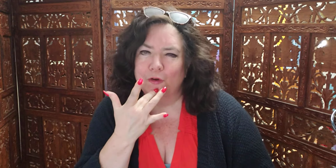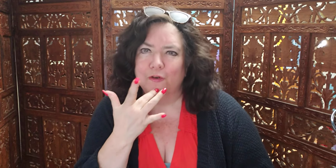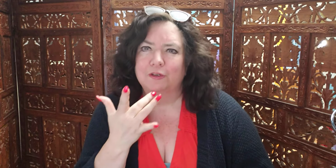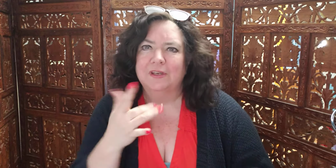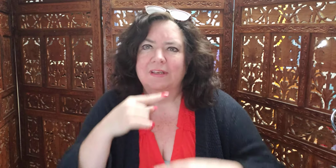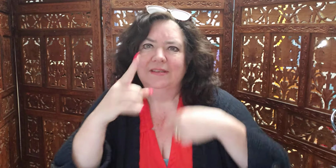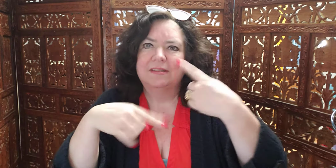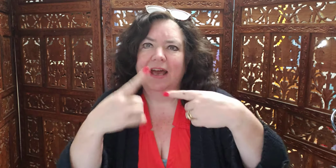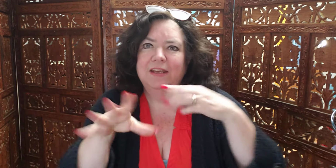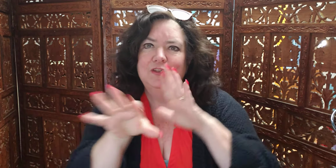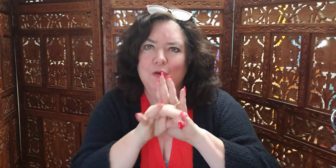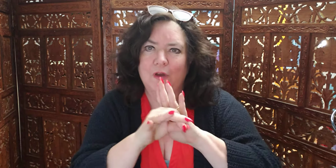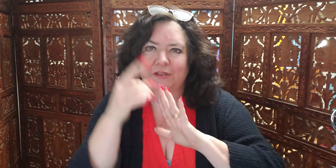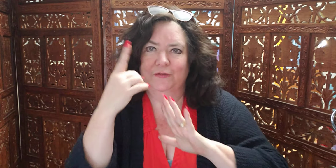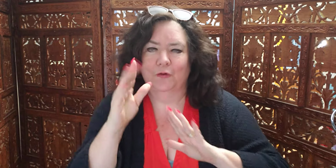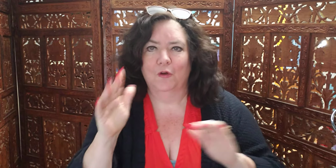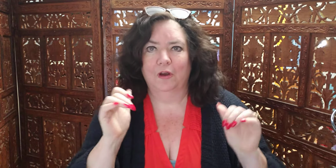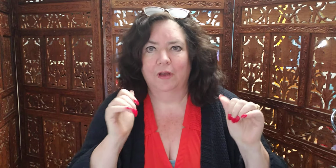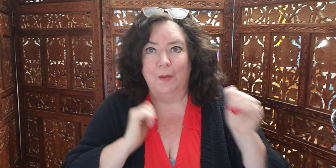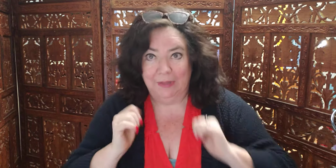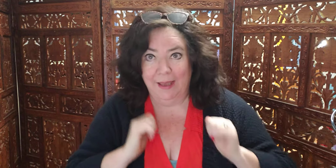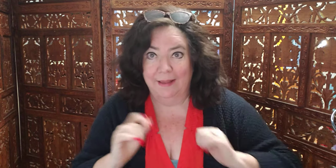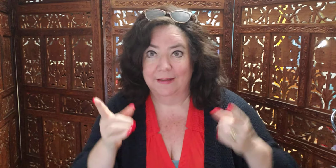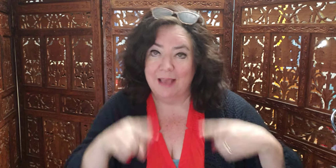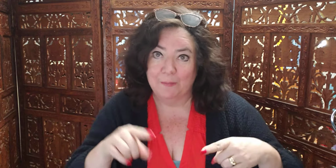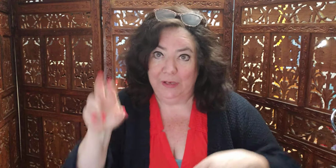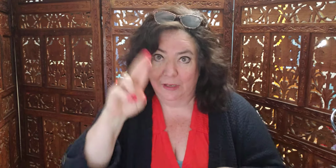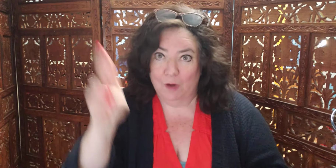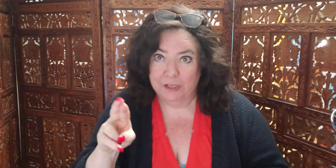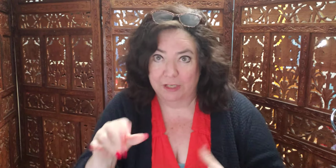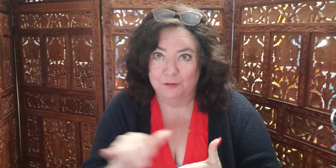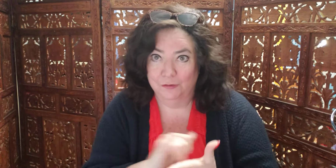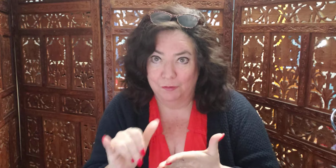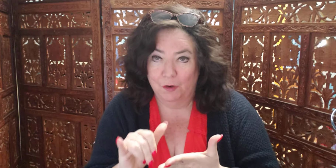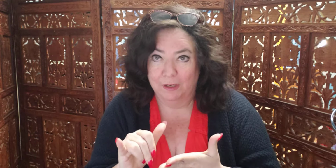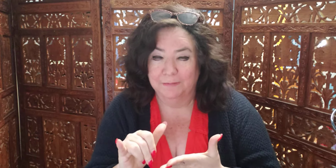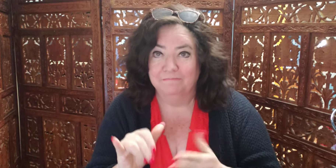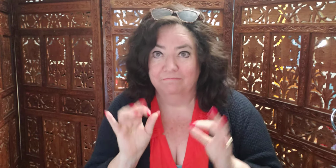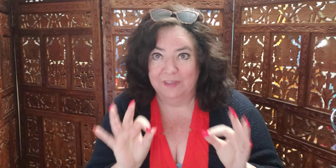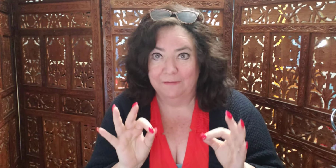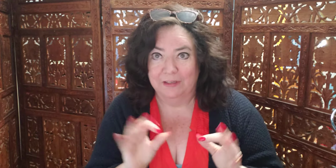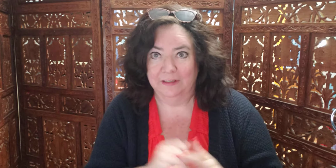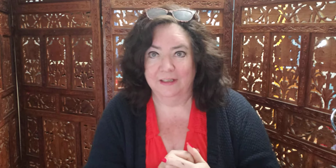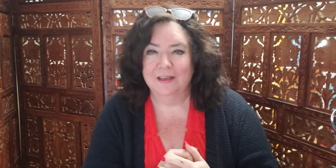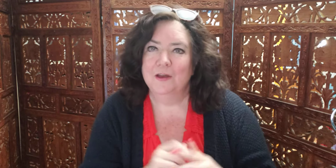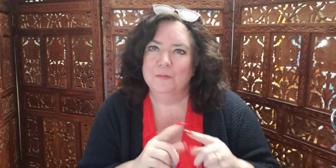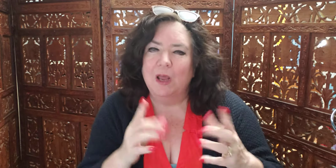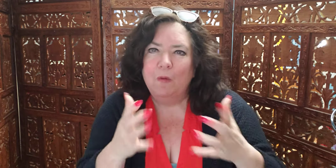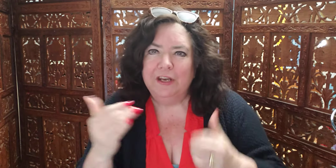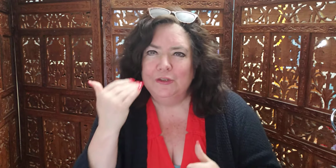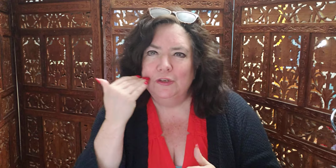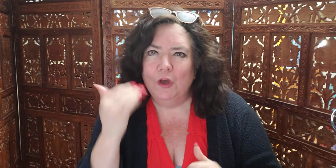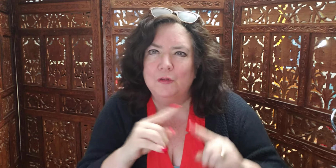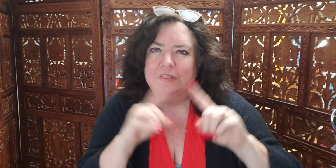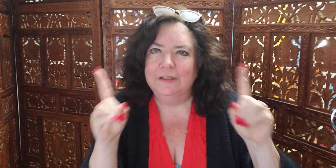preferred sign choice for a play that's happening in Rochester, New York. Definitely. But I wanted you to know the